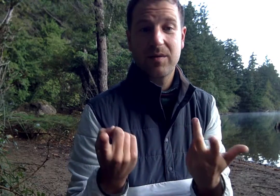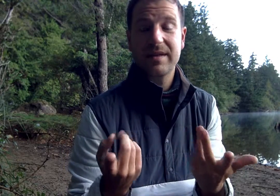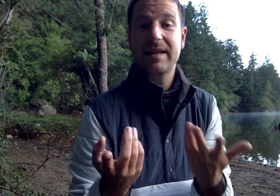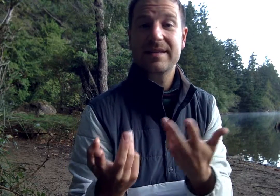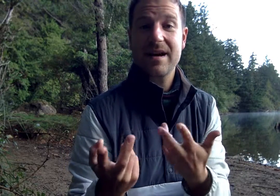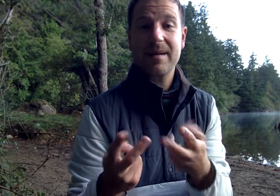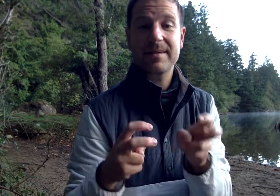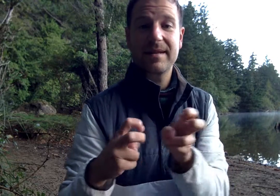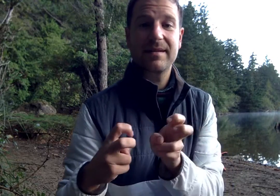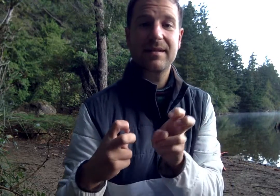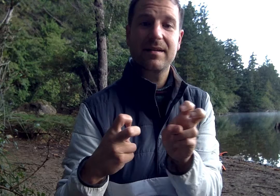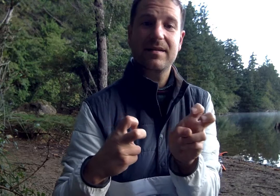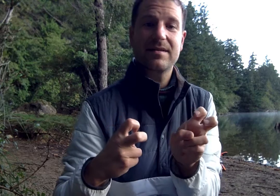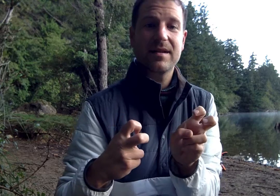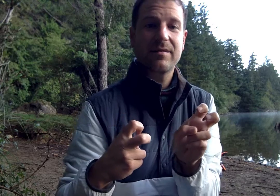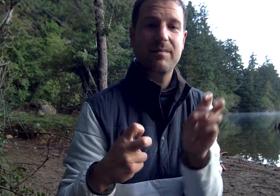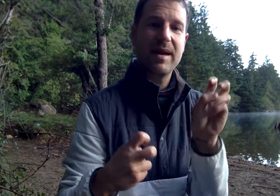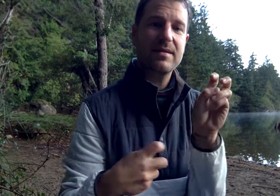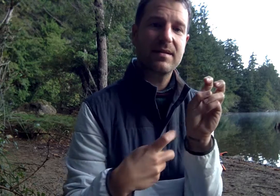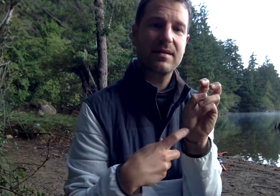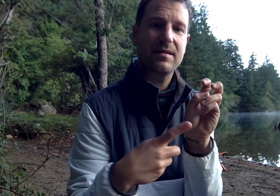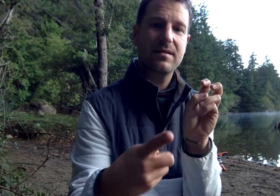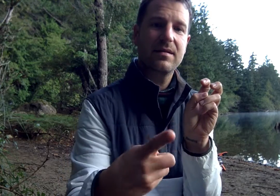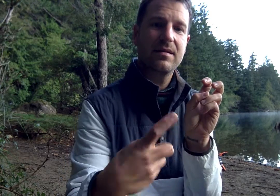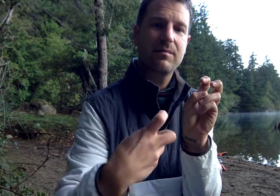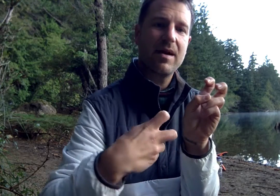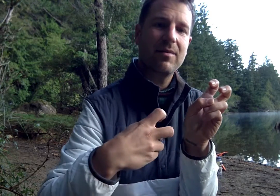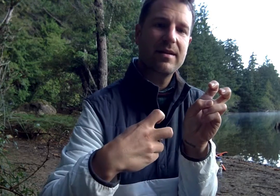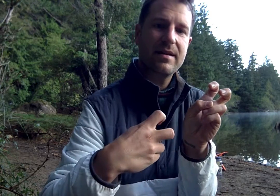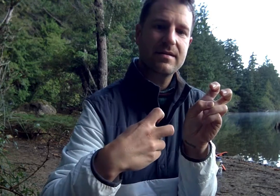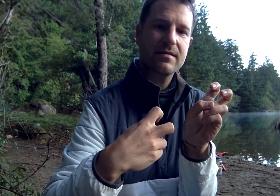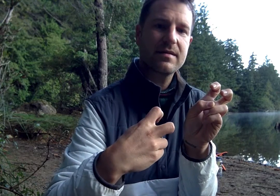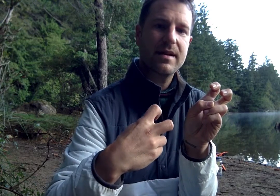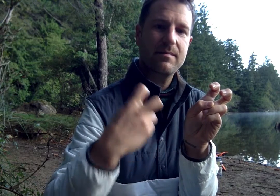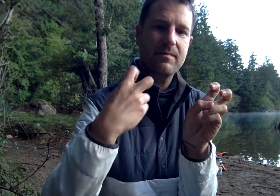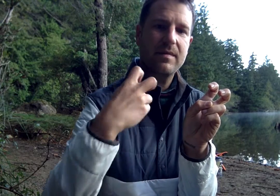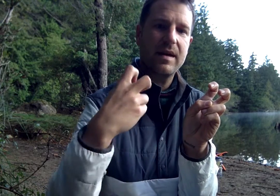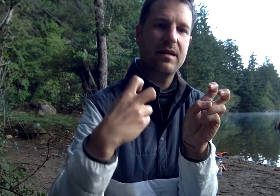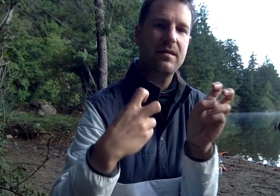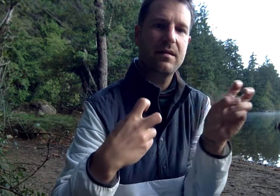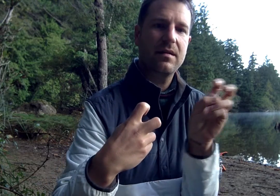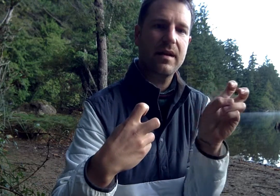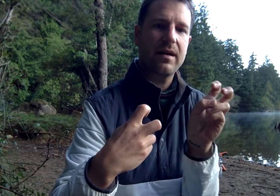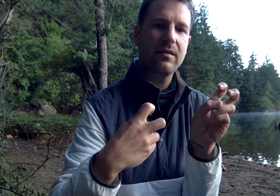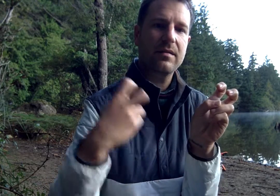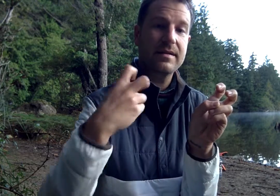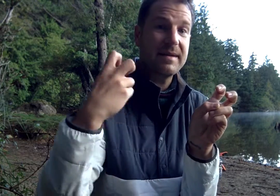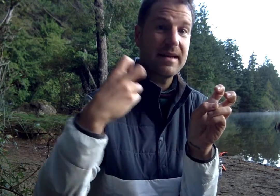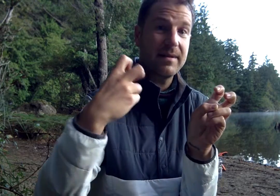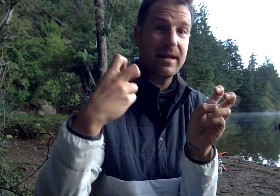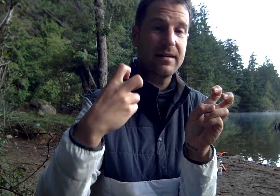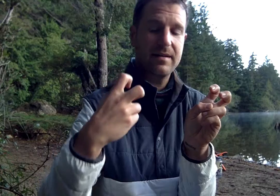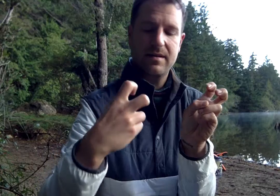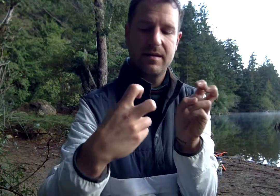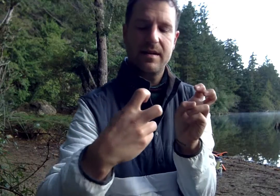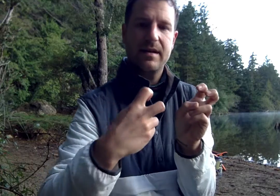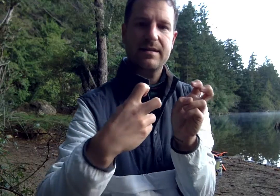14 is the opposite. You start with bent. Palm orientations are the same. In, out. This is my dominant hand.